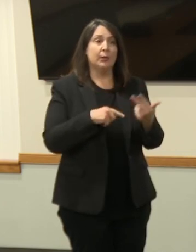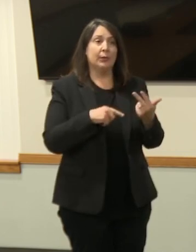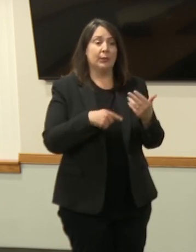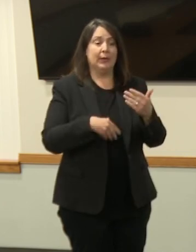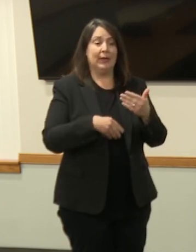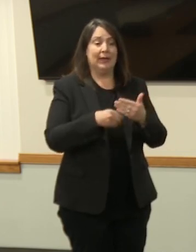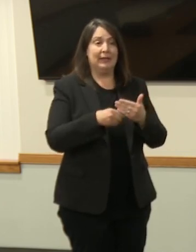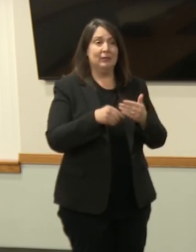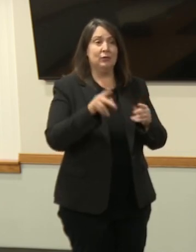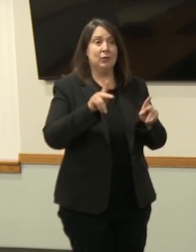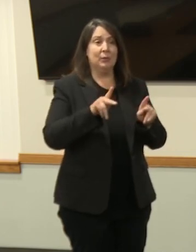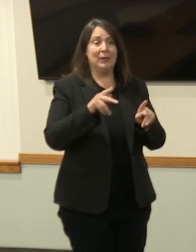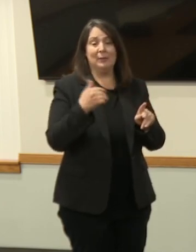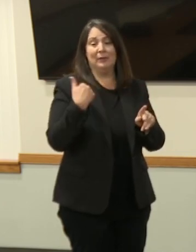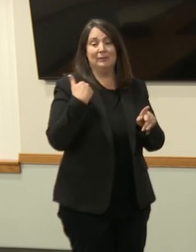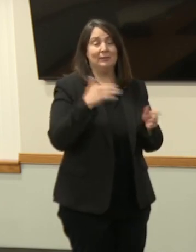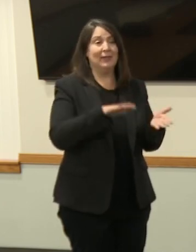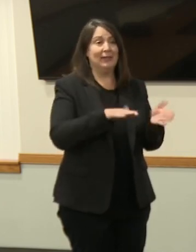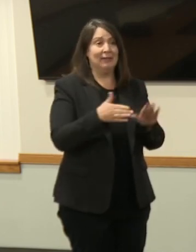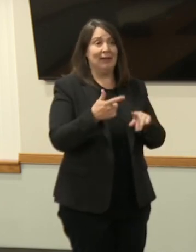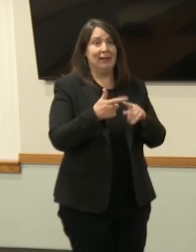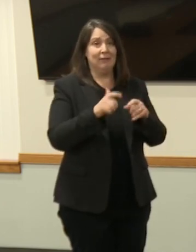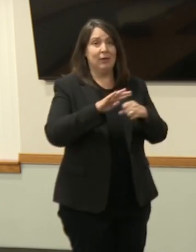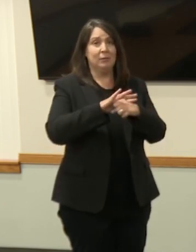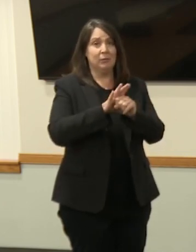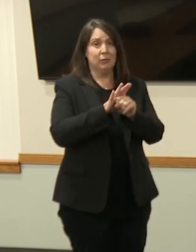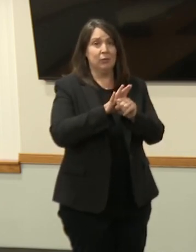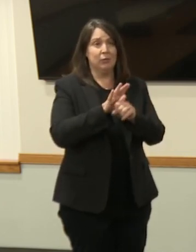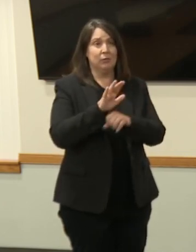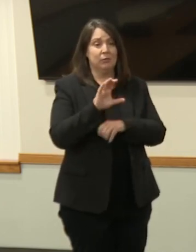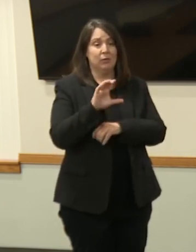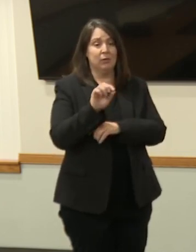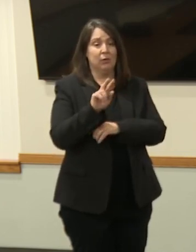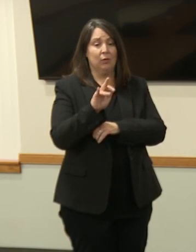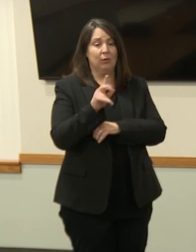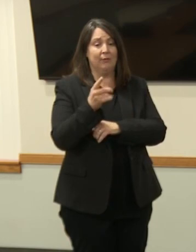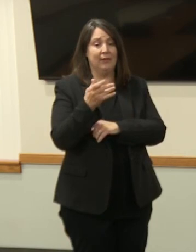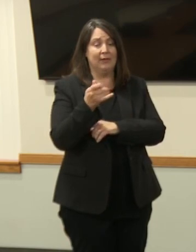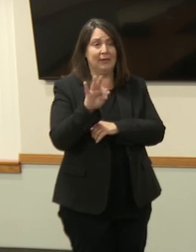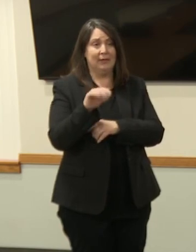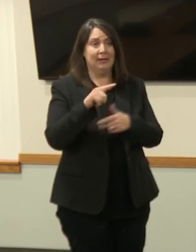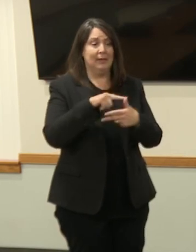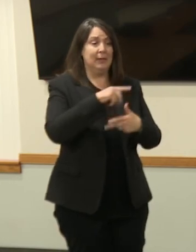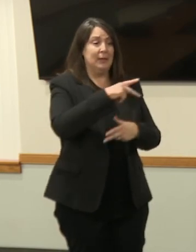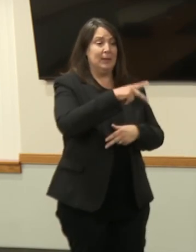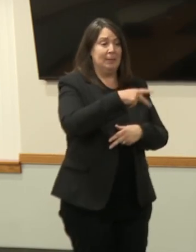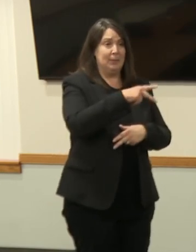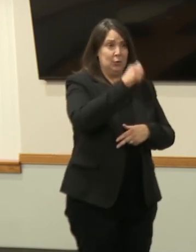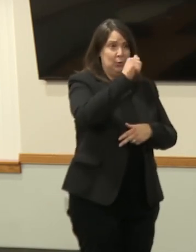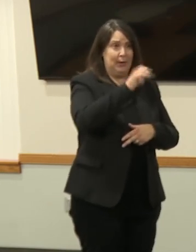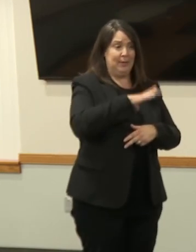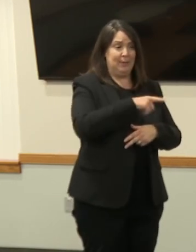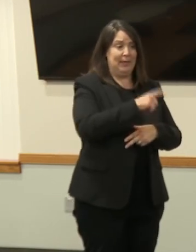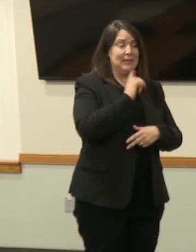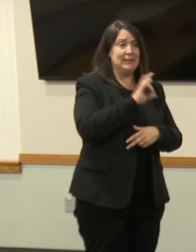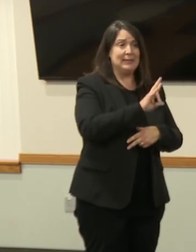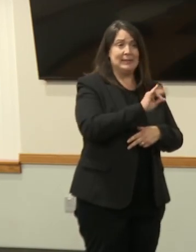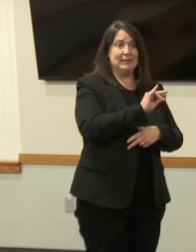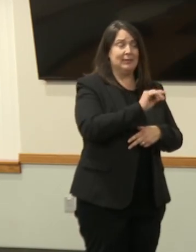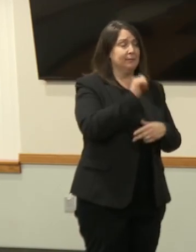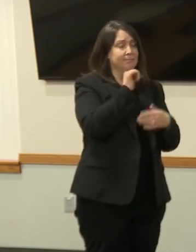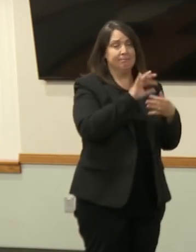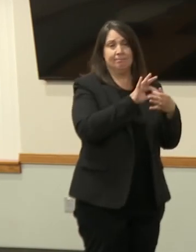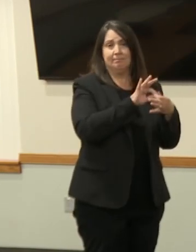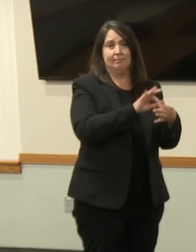additional lives lost to this virus. That includes a Peoria County resident, a male in his 70s, not associated